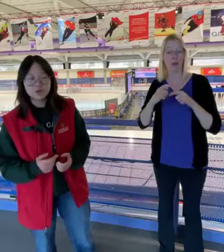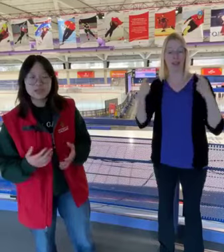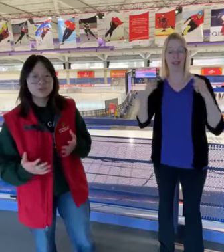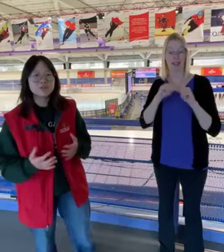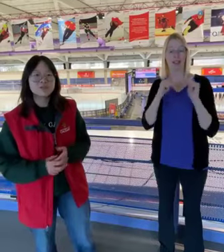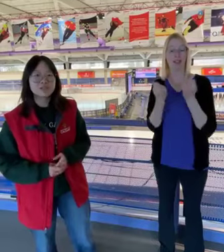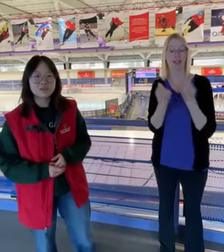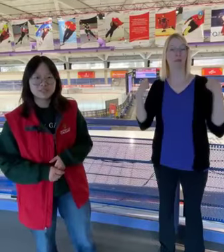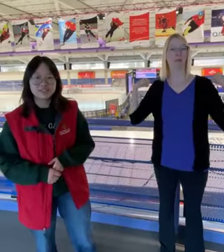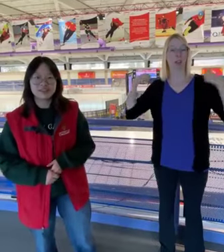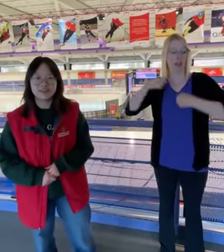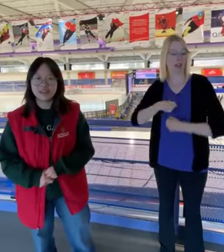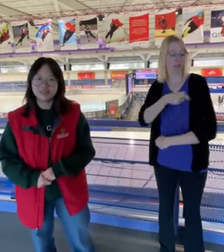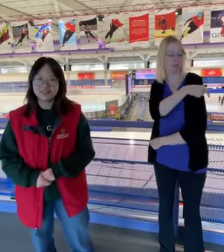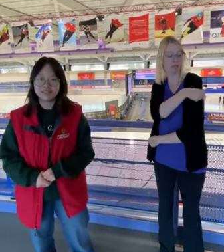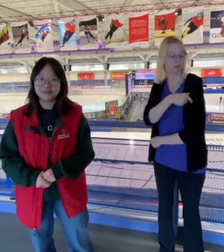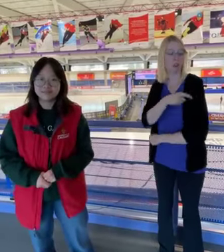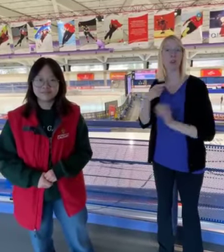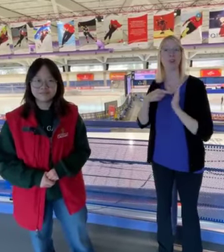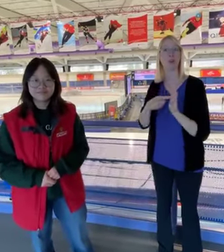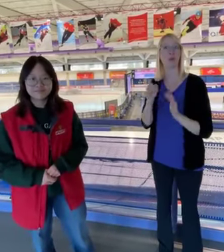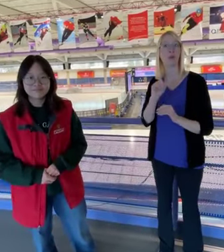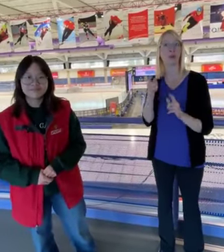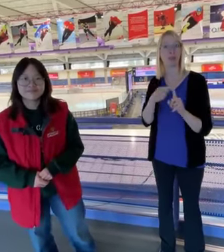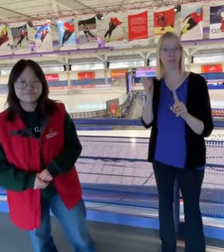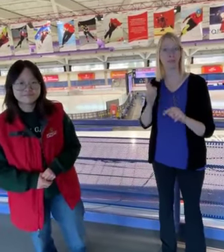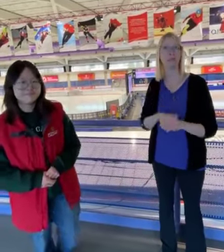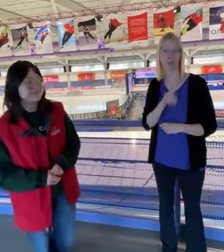they're from, so that's always really cool to see on our campus.